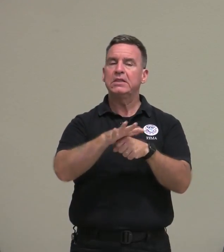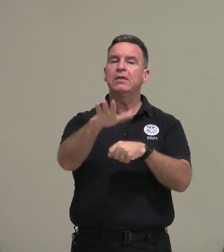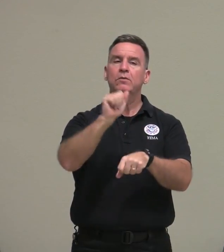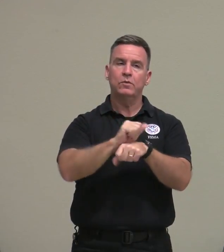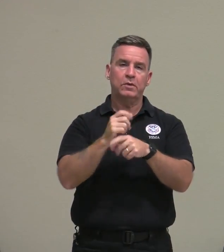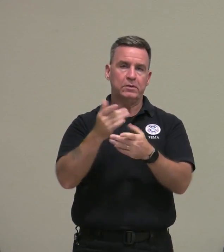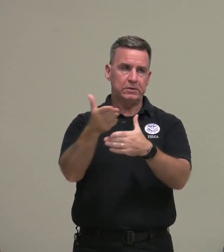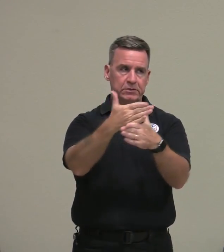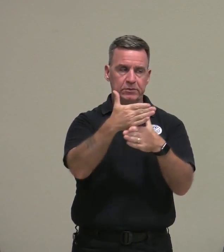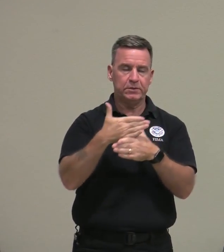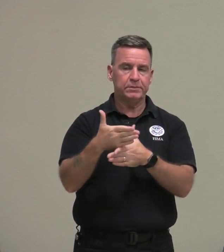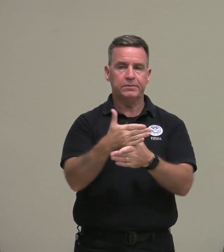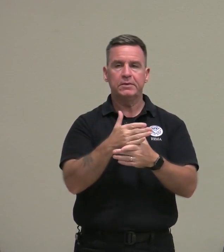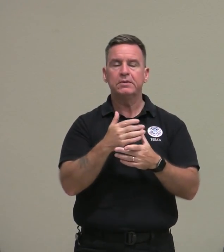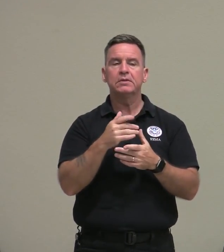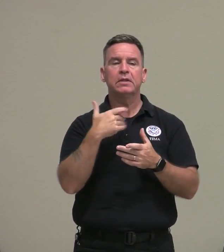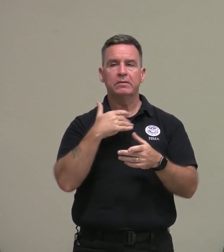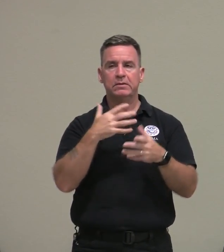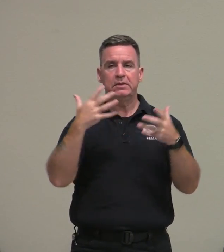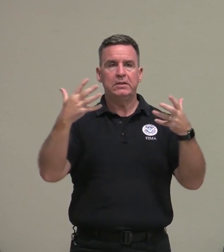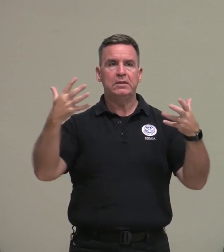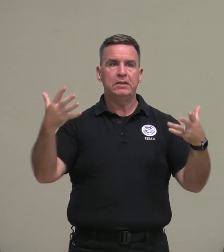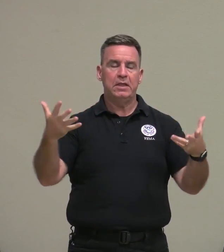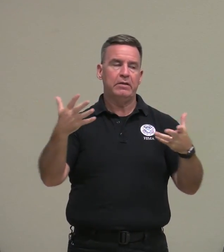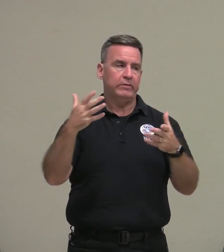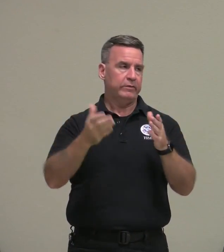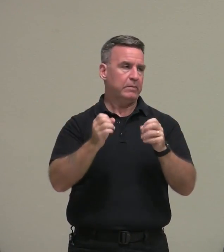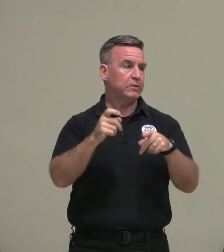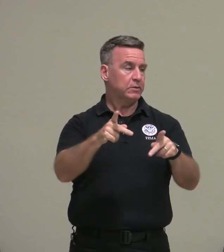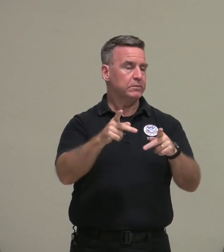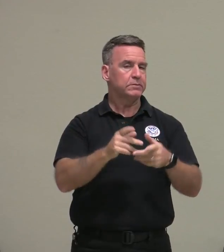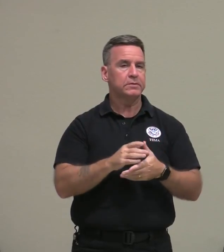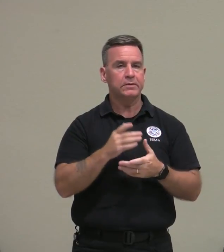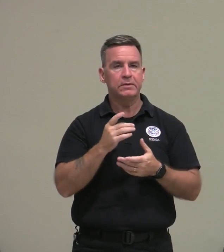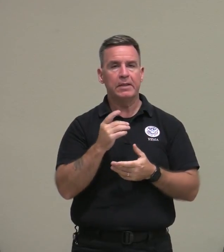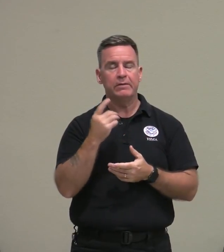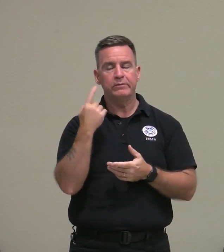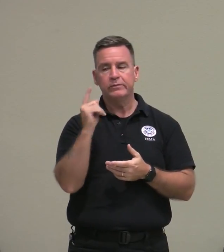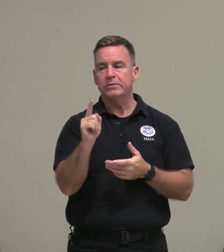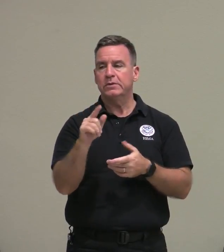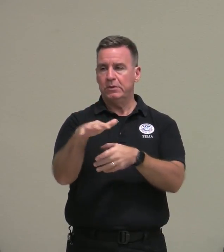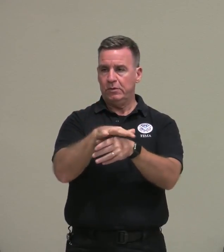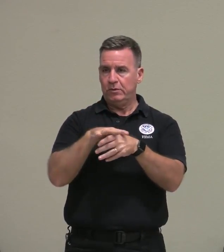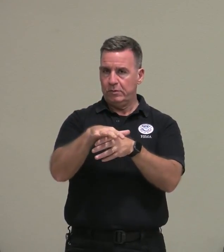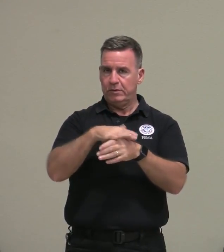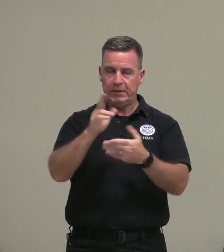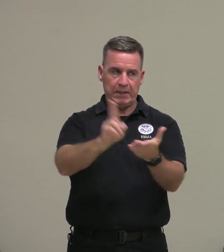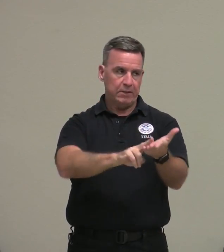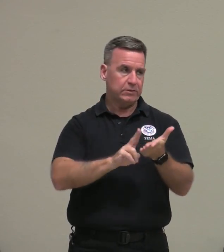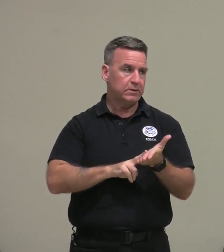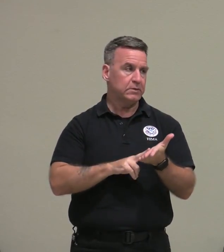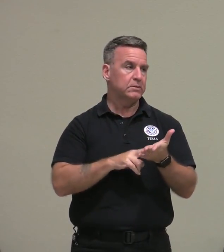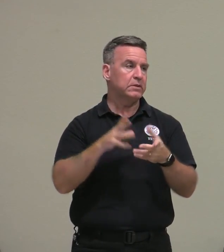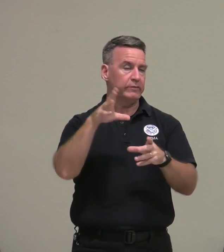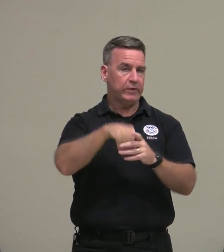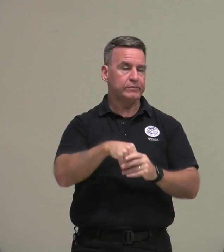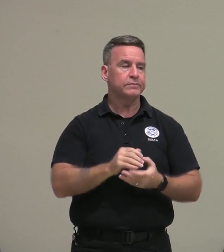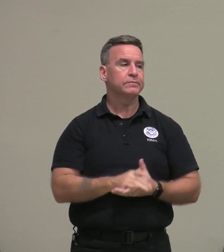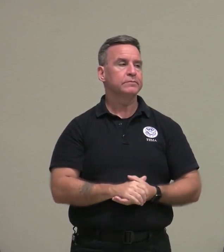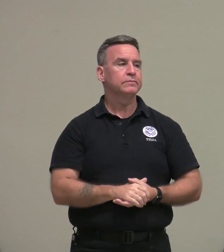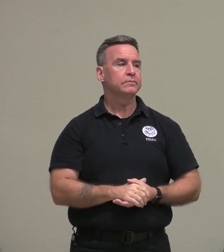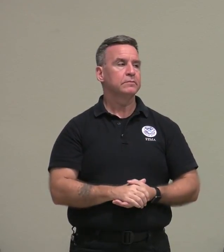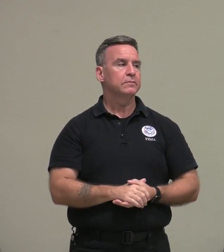of work to go around. And so there's going to be a tremendous number of opportunities for local contractors to get involved.